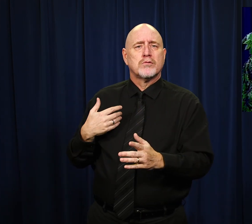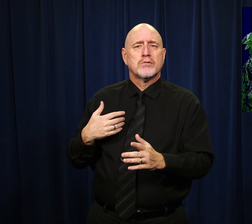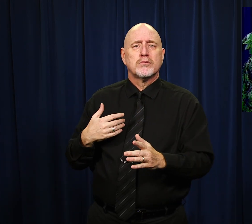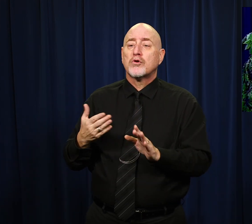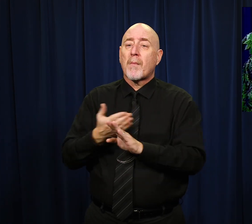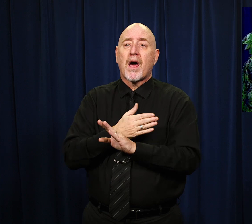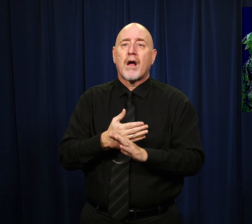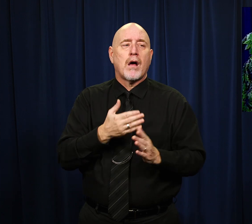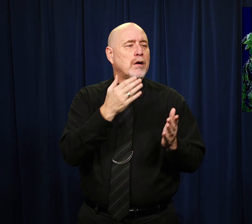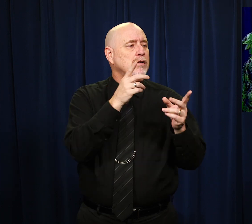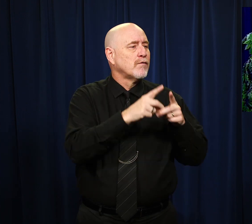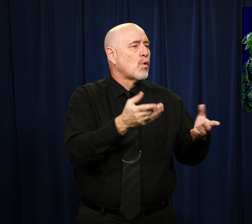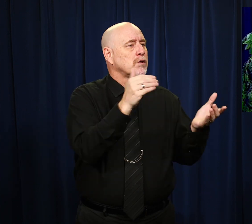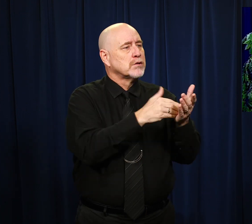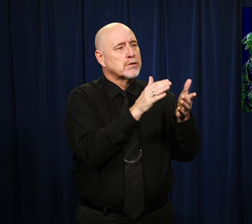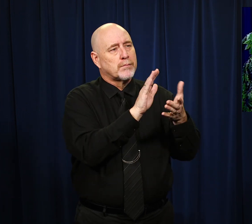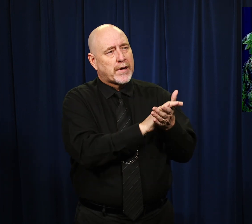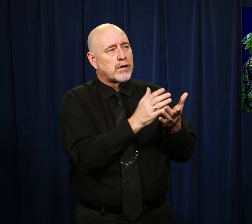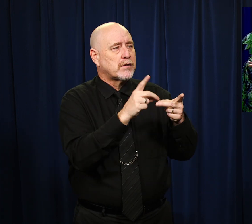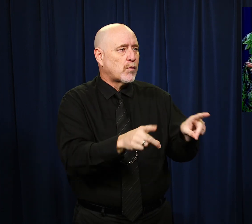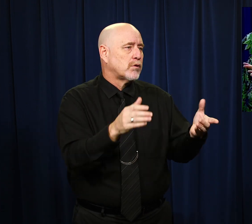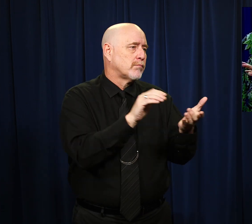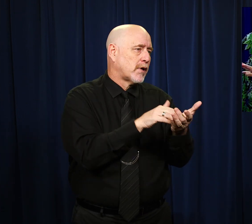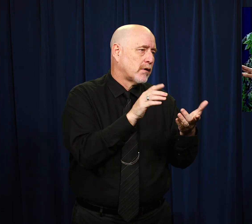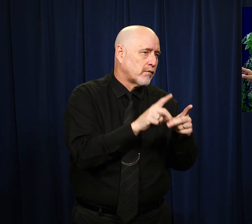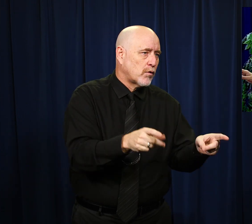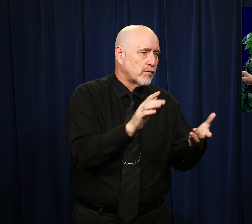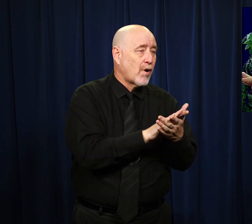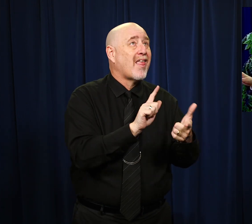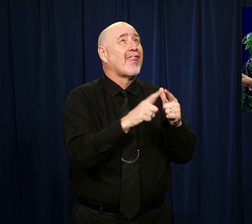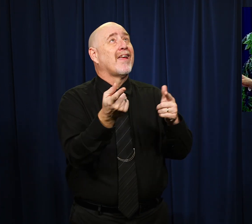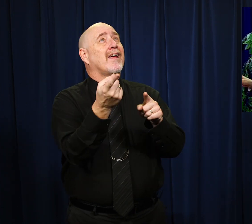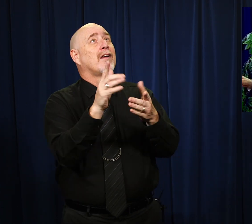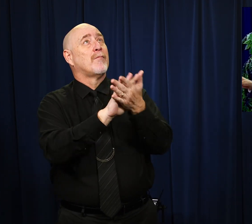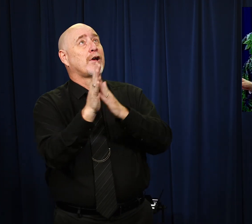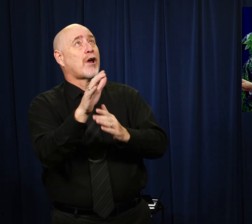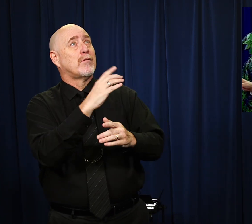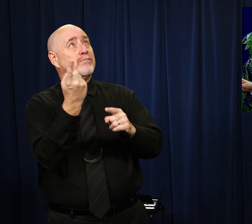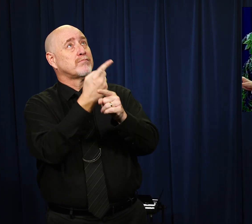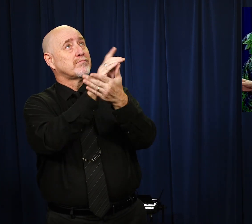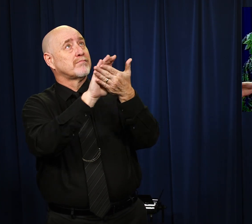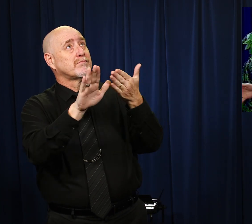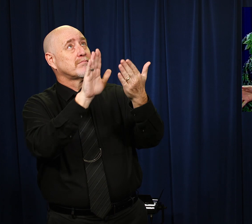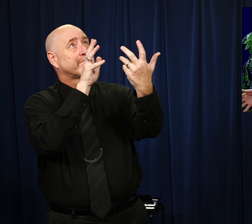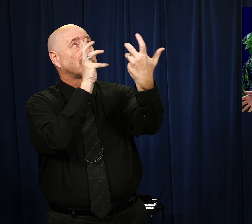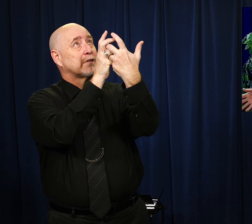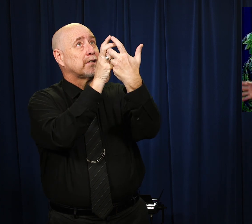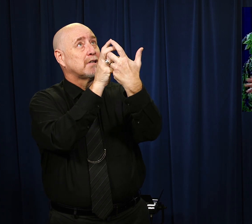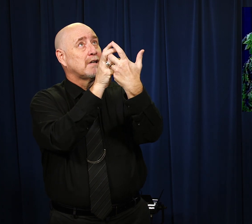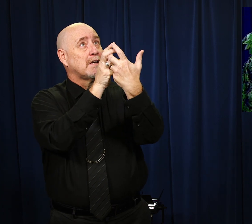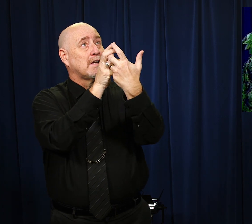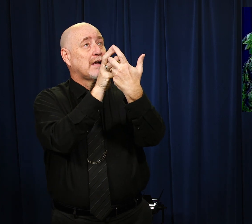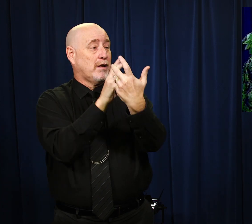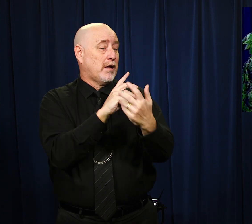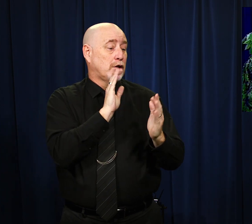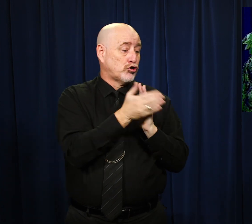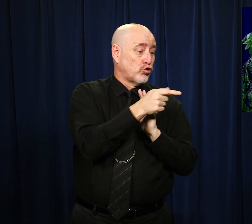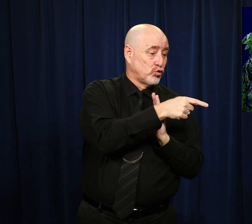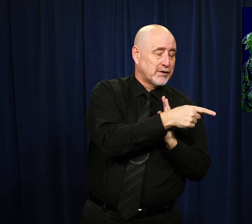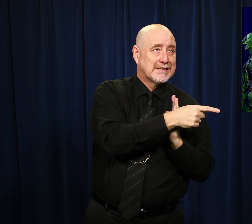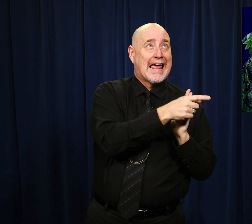no matter how many times you've divorced and remarried, you can come to God and be right in this last marriage, even though it was adulterous before. It'll make it